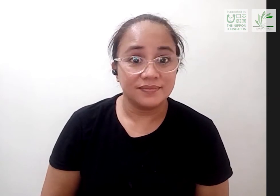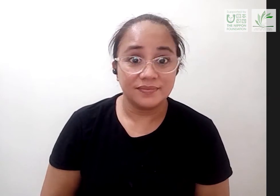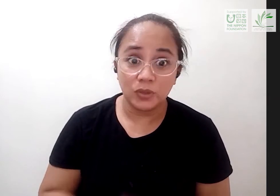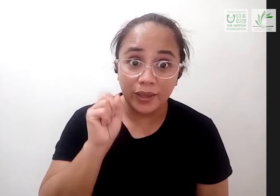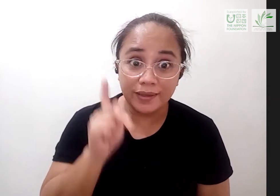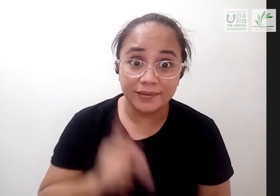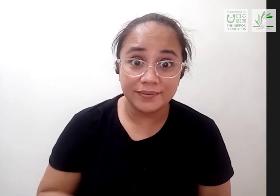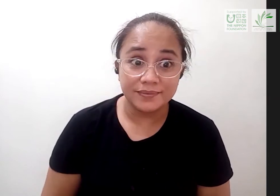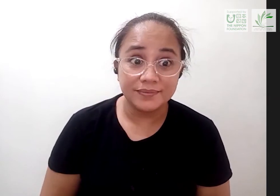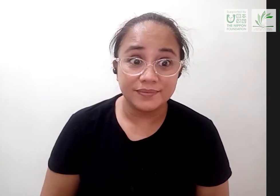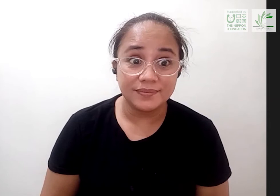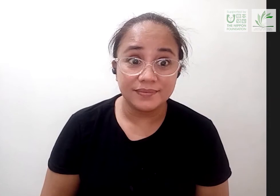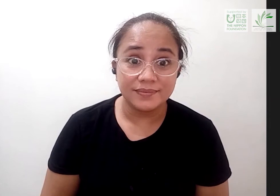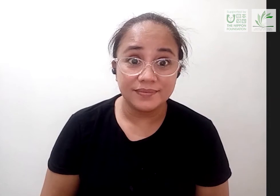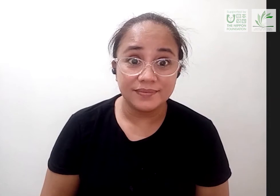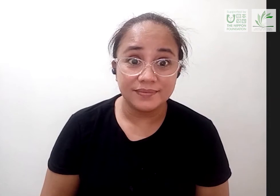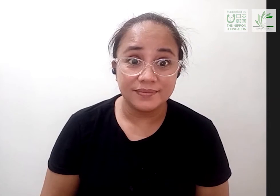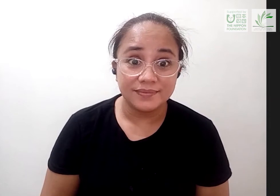Yeah.